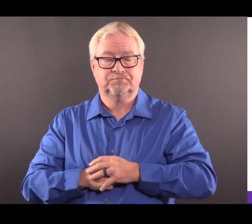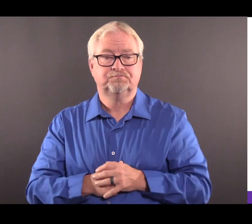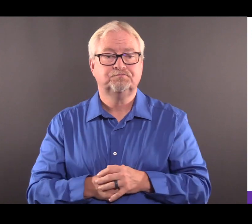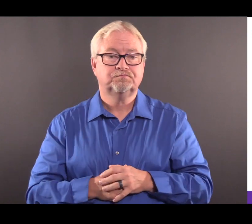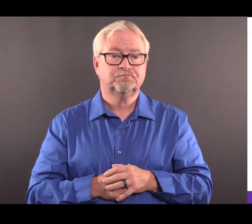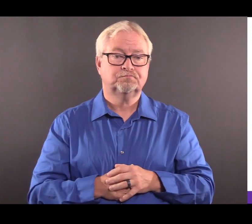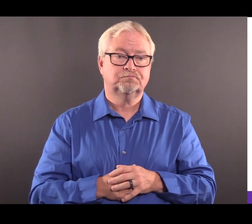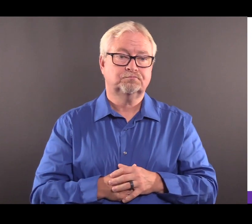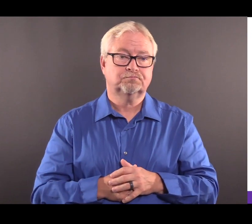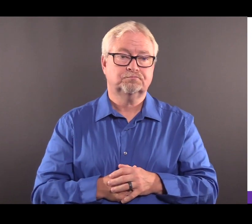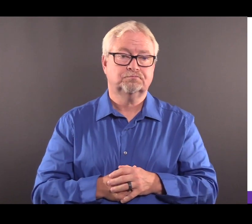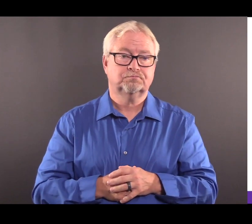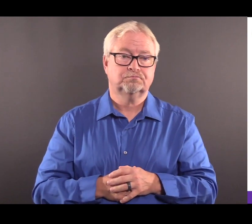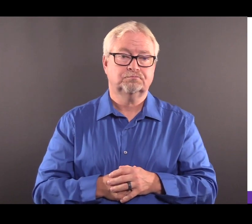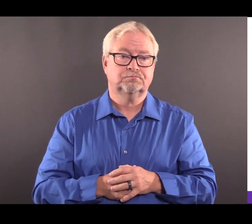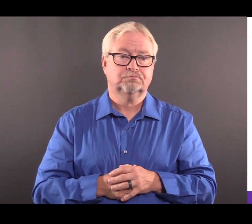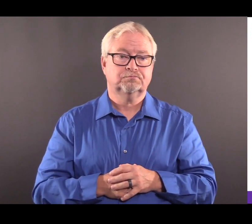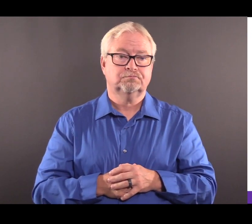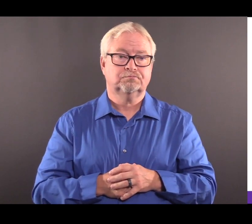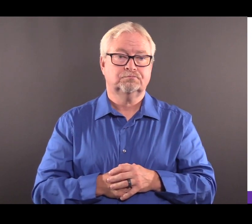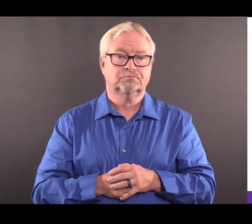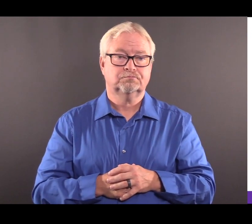comparable database.